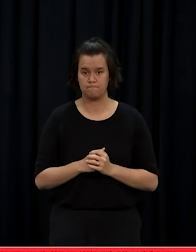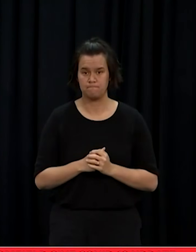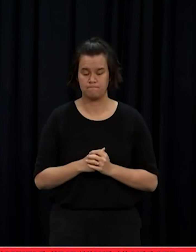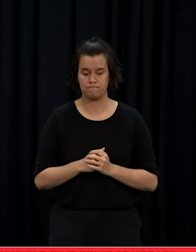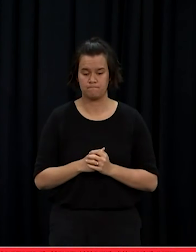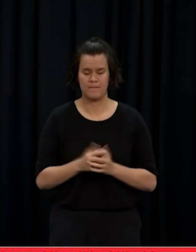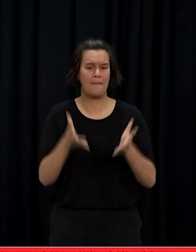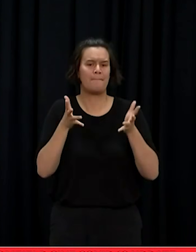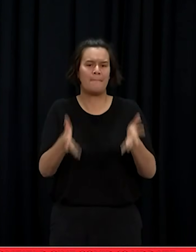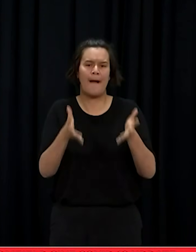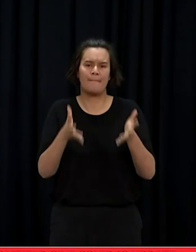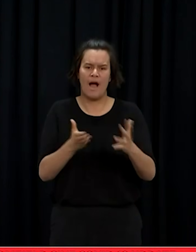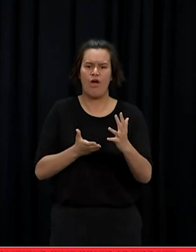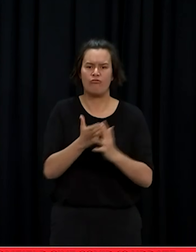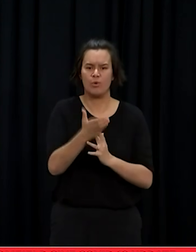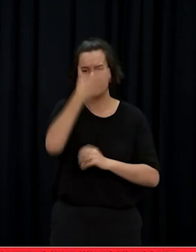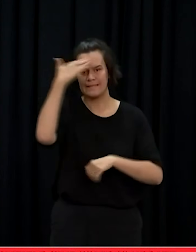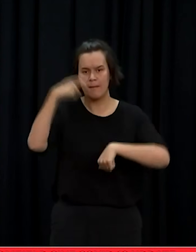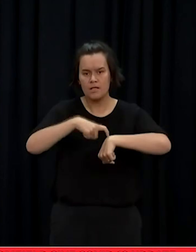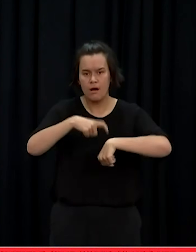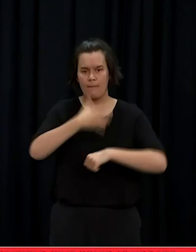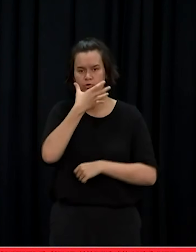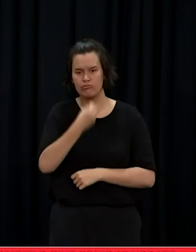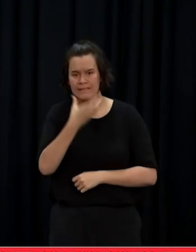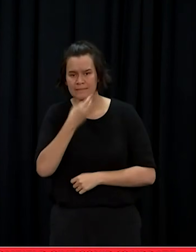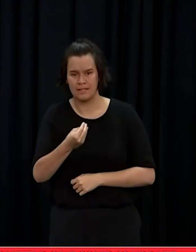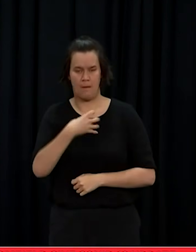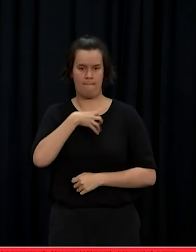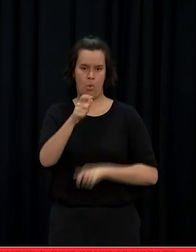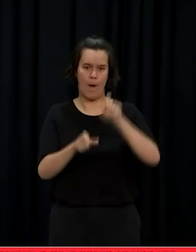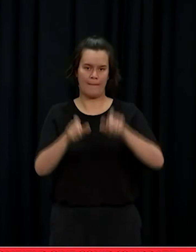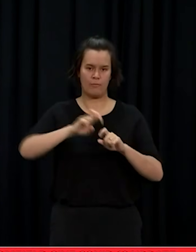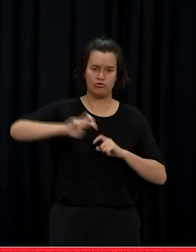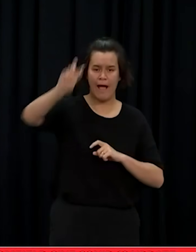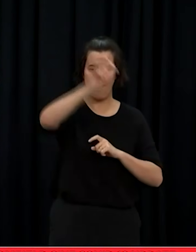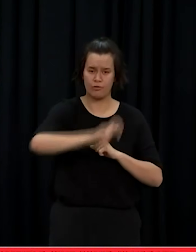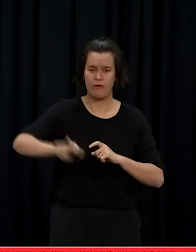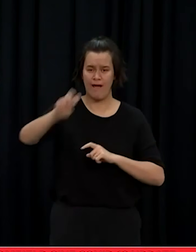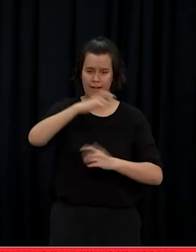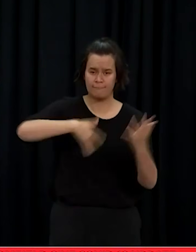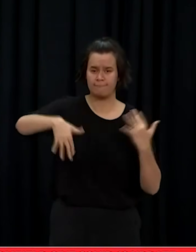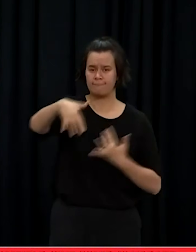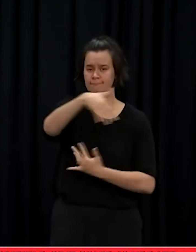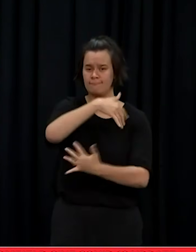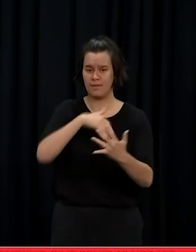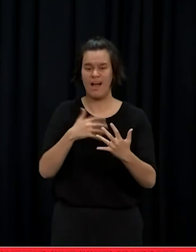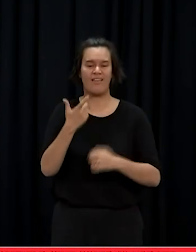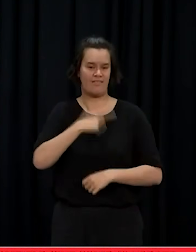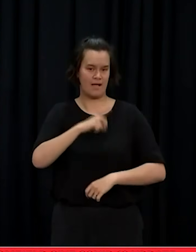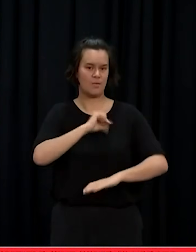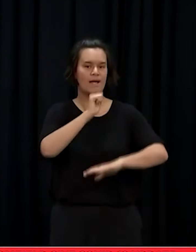of movement happens across the country during this period, so we have added this safety net to reduce spread, but have also been